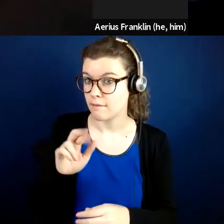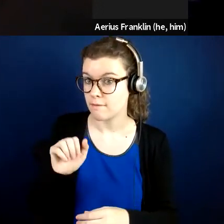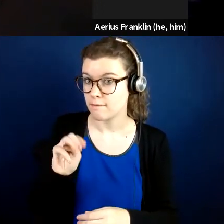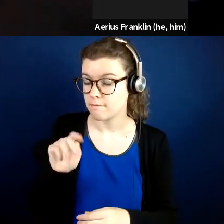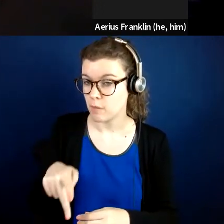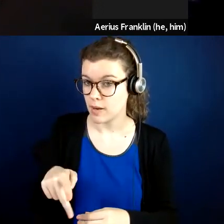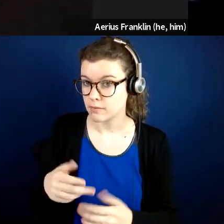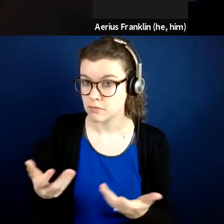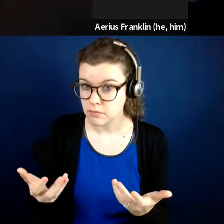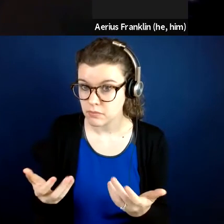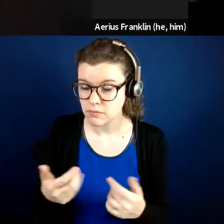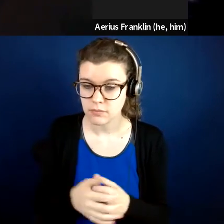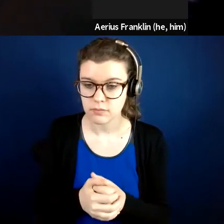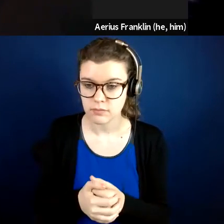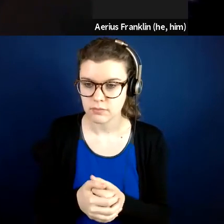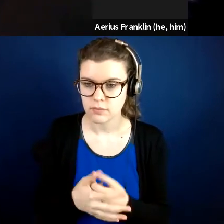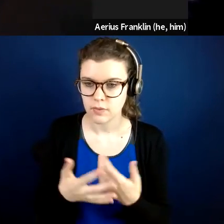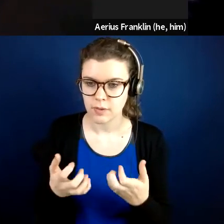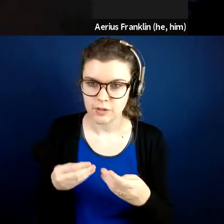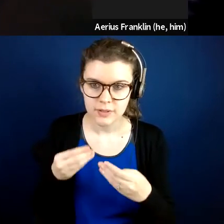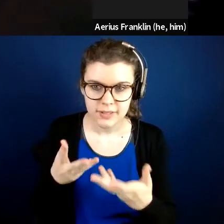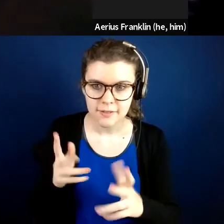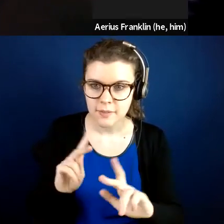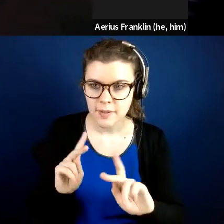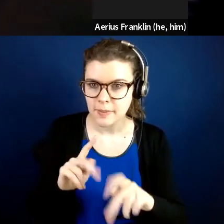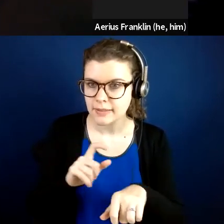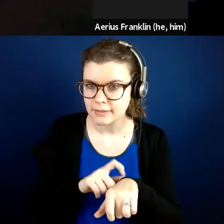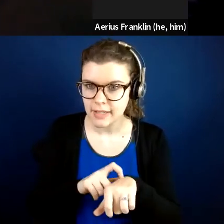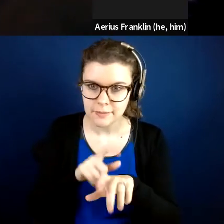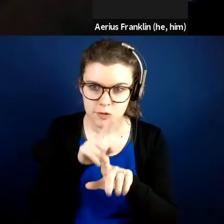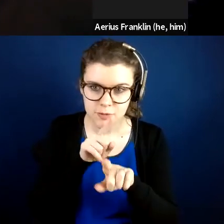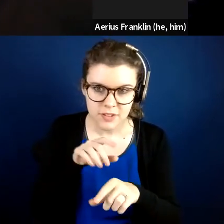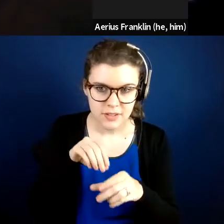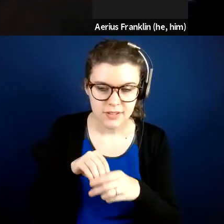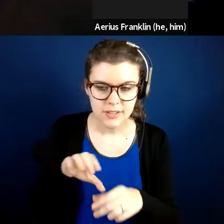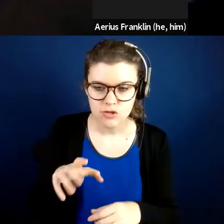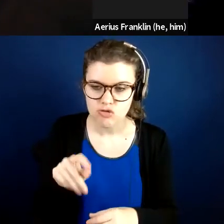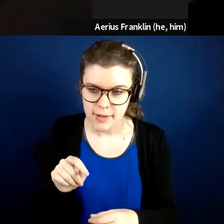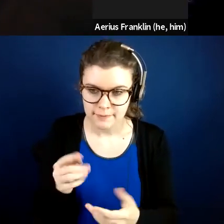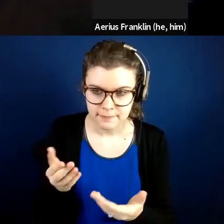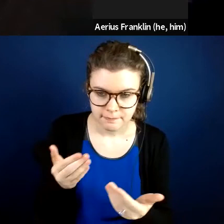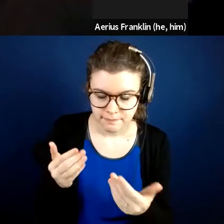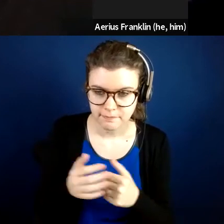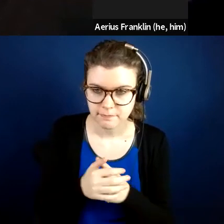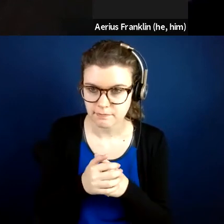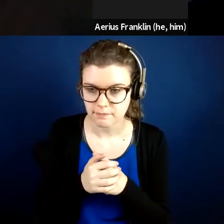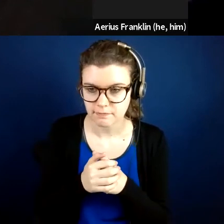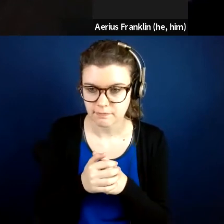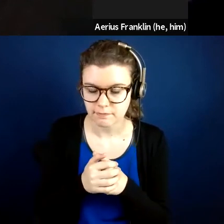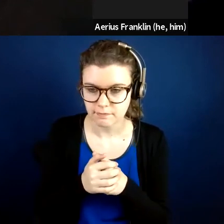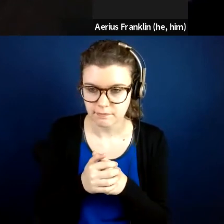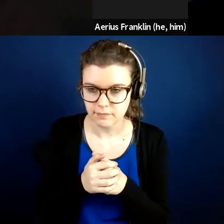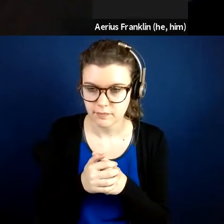just having a little, I just wanted to give people, Marcia, some time to answer here in the chat. Just to give, before you have to do any sort